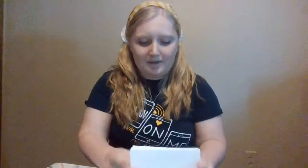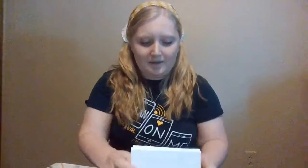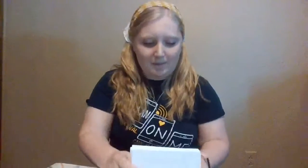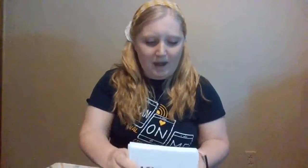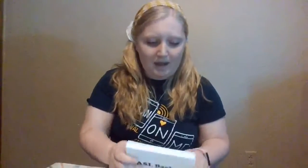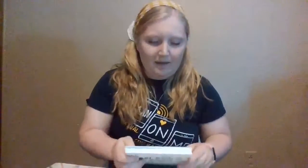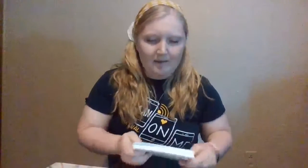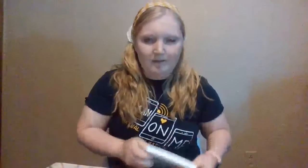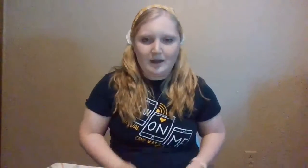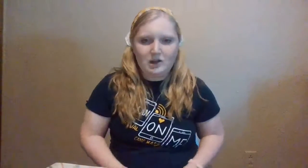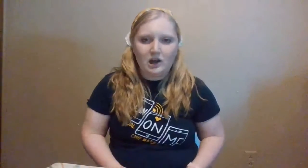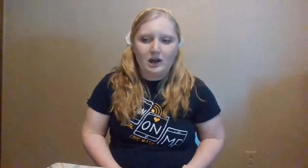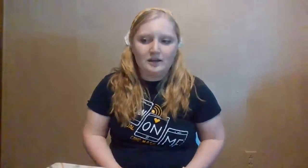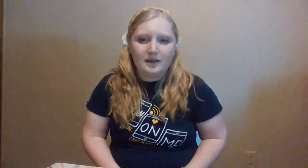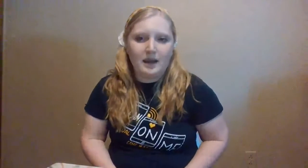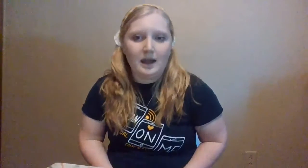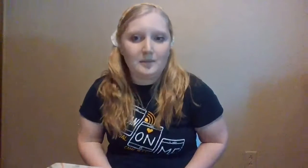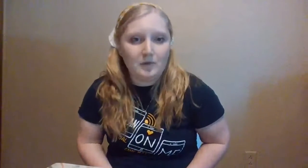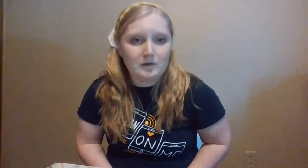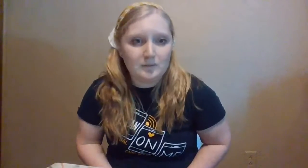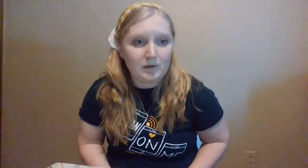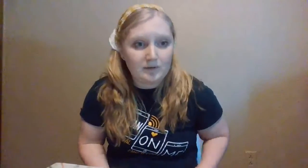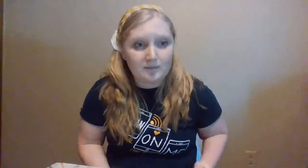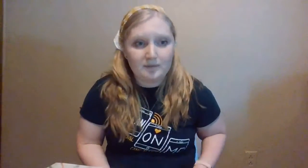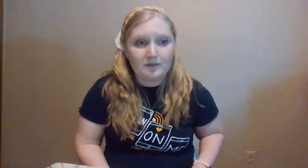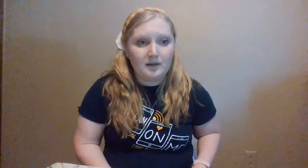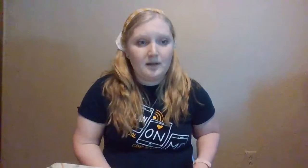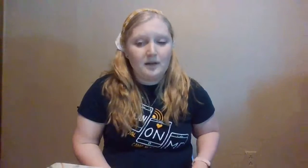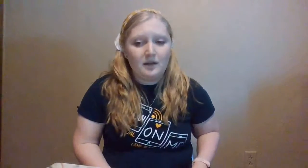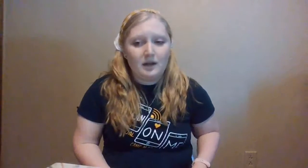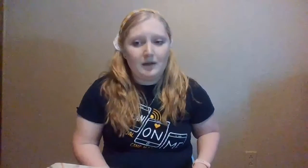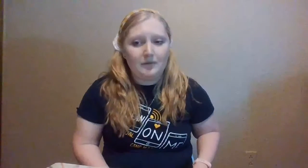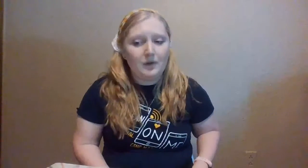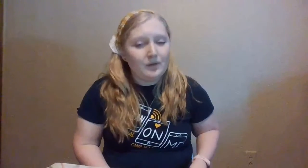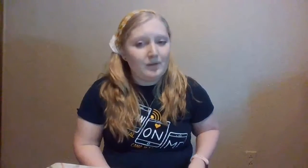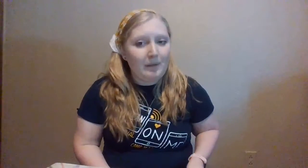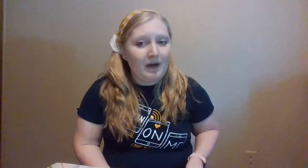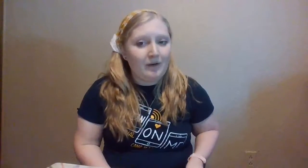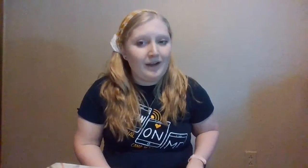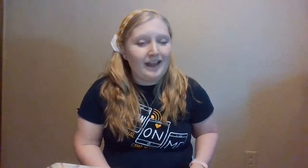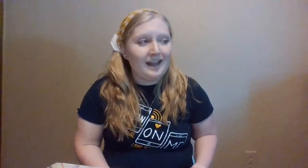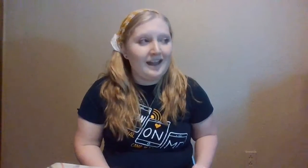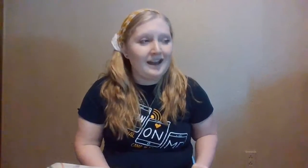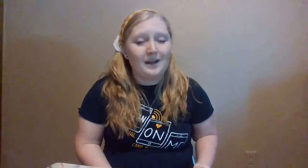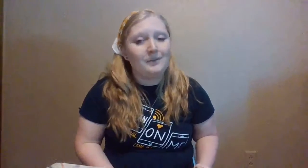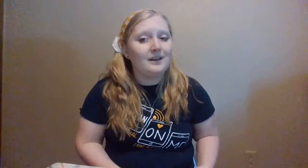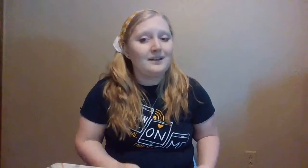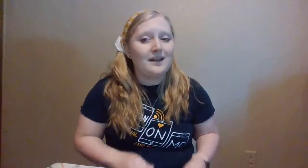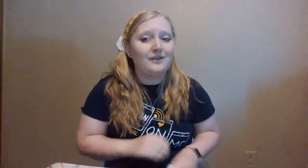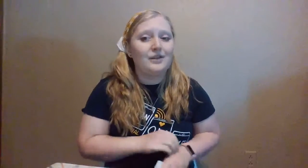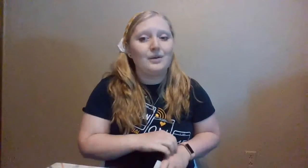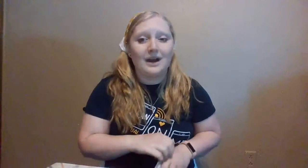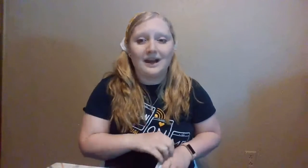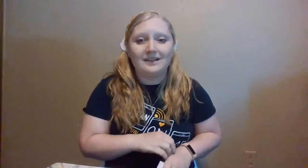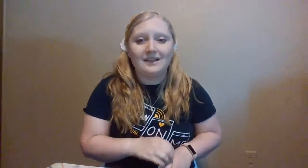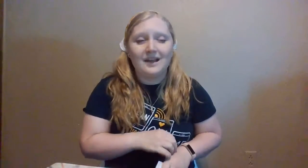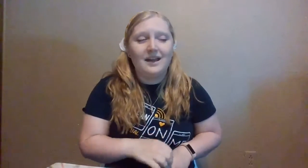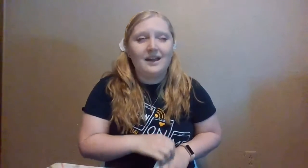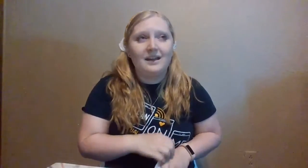this pile of flashcards and I'm going to pull a few of them out, and I'm going to see if you guys